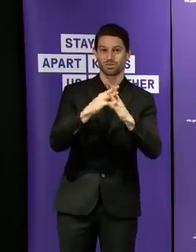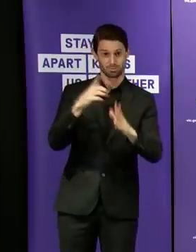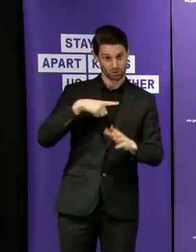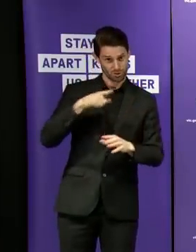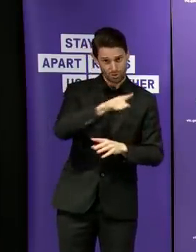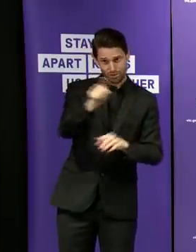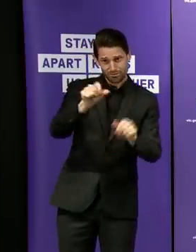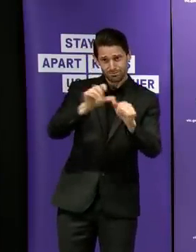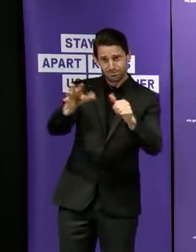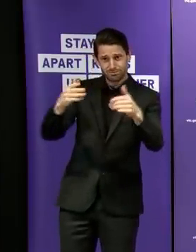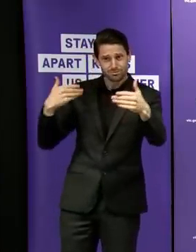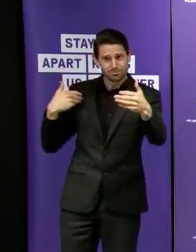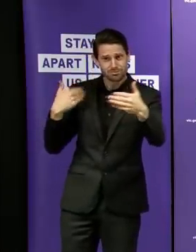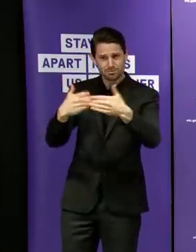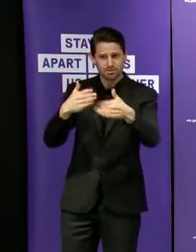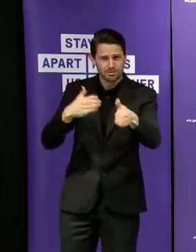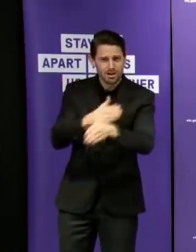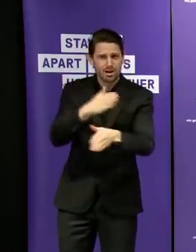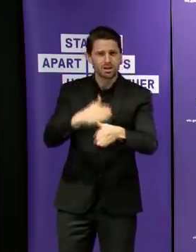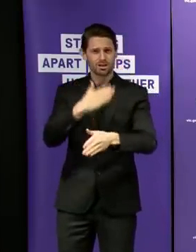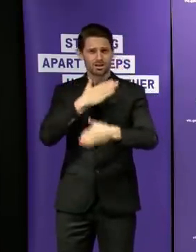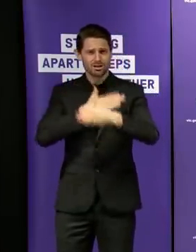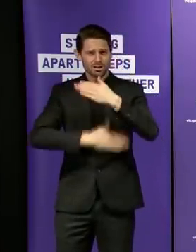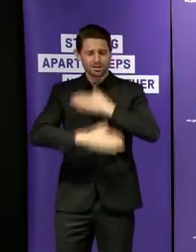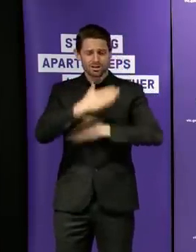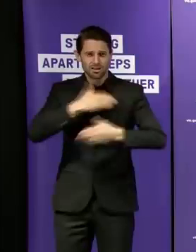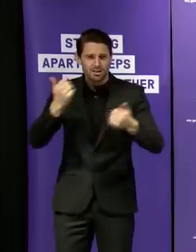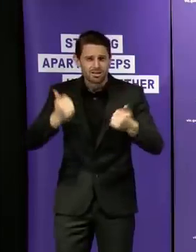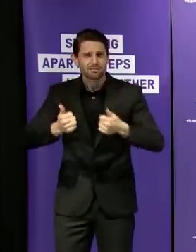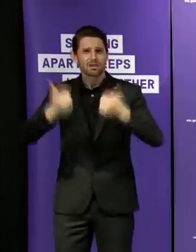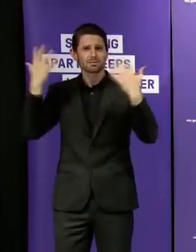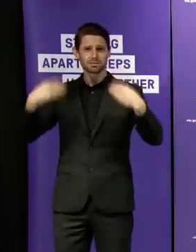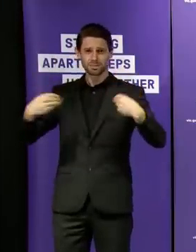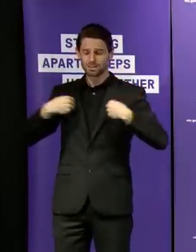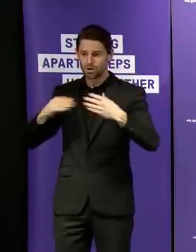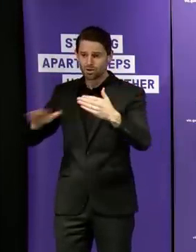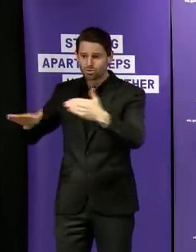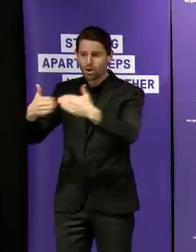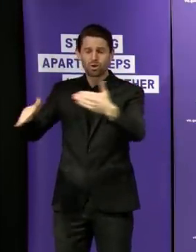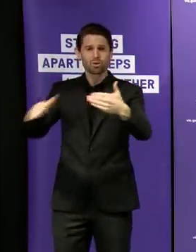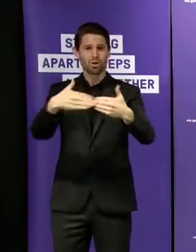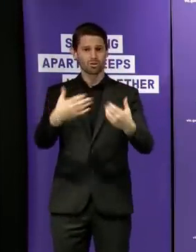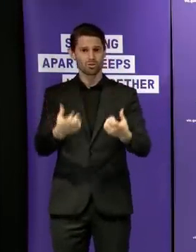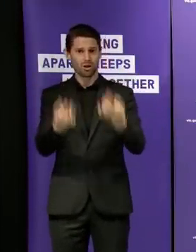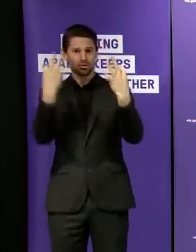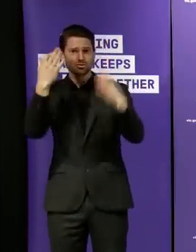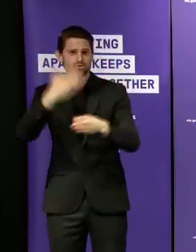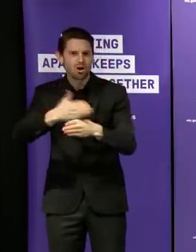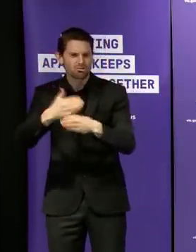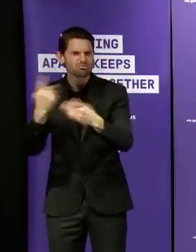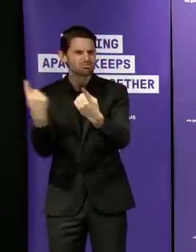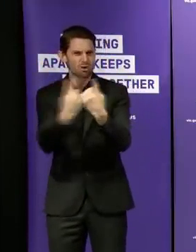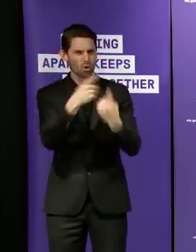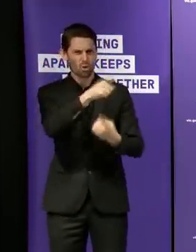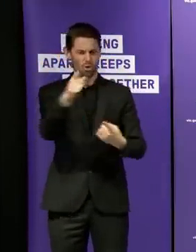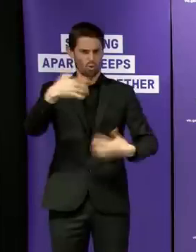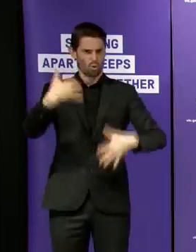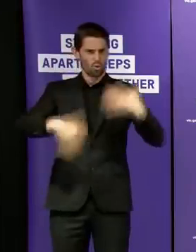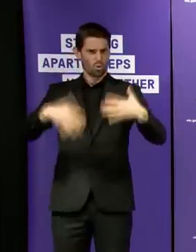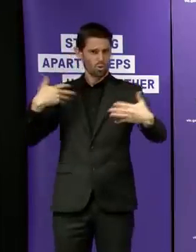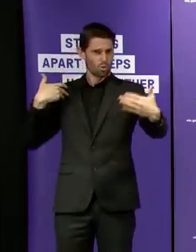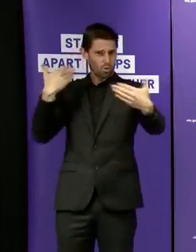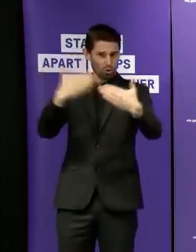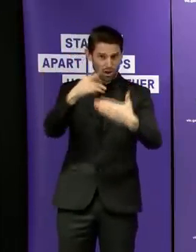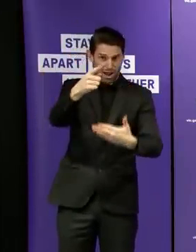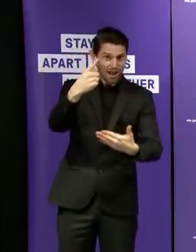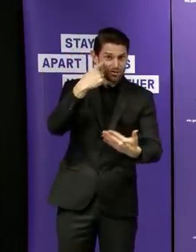the hard work, the pain, the amazing efforts that Victorians have put in, and quite frankly, on an international